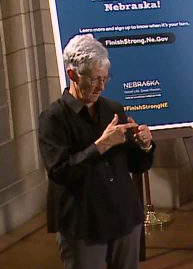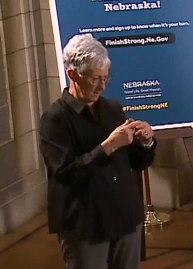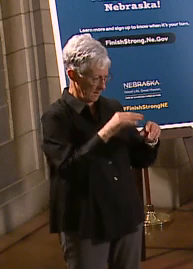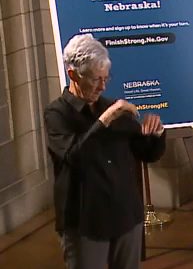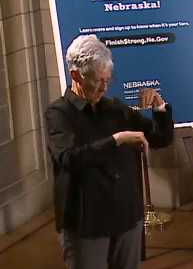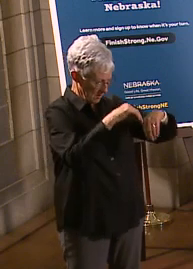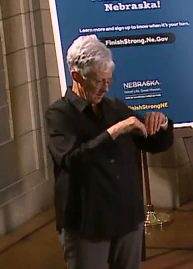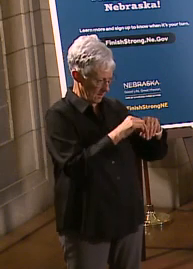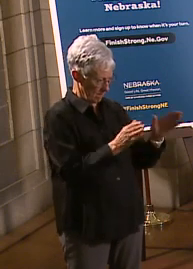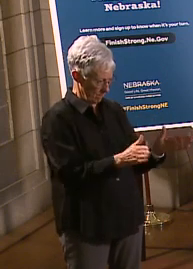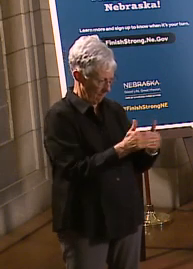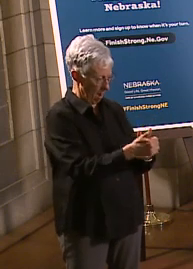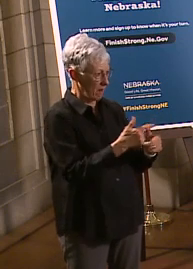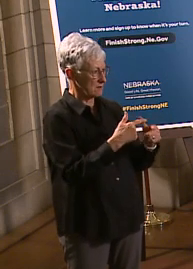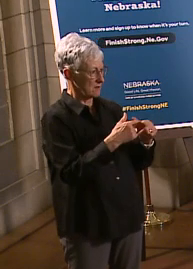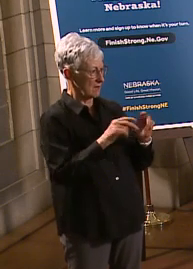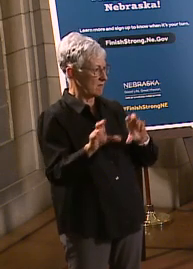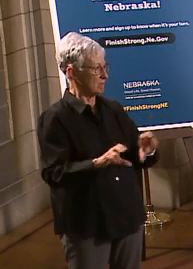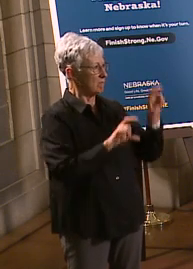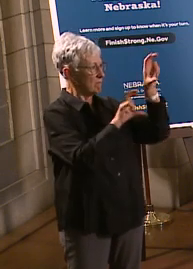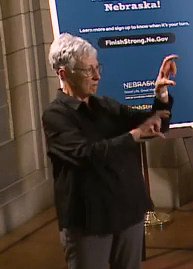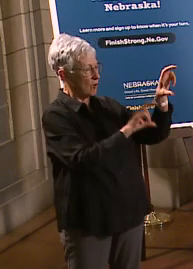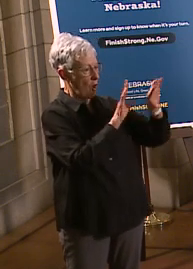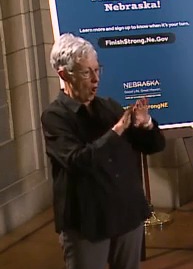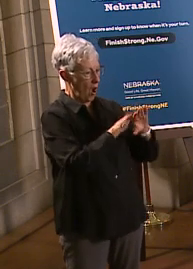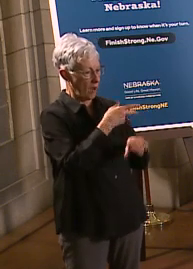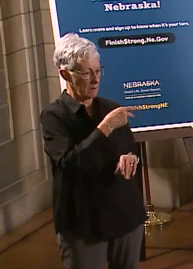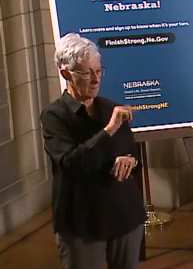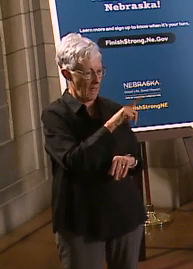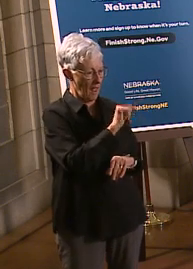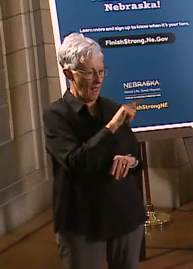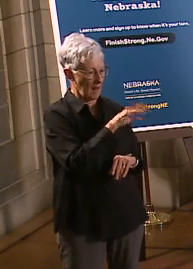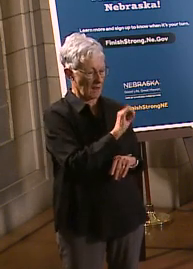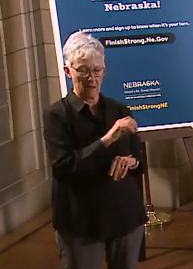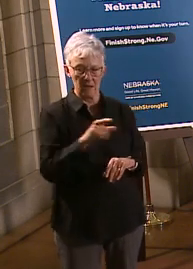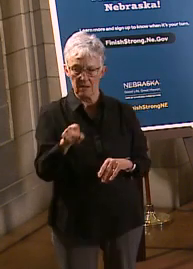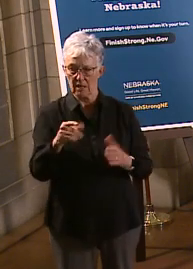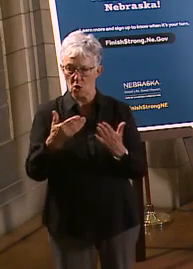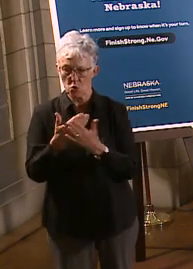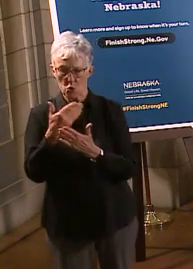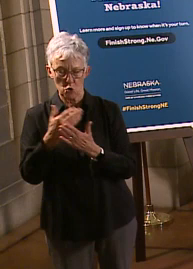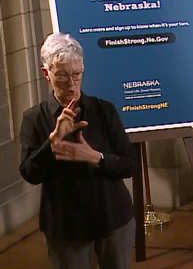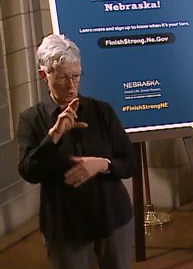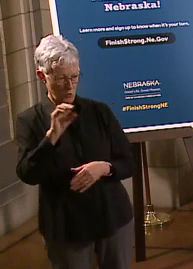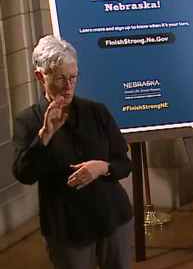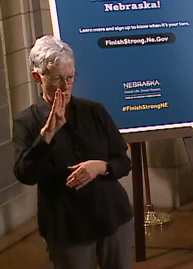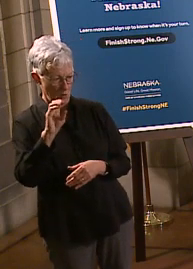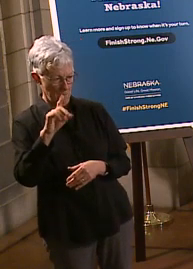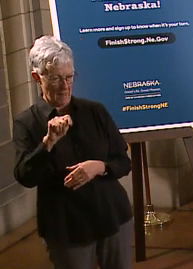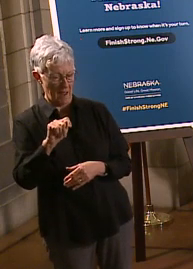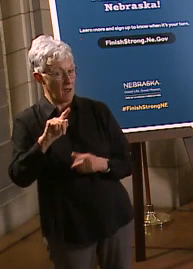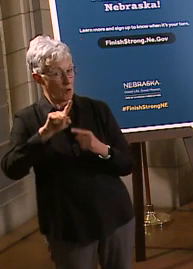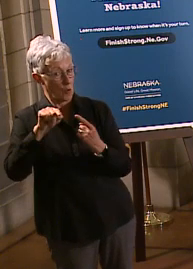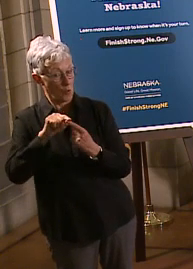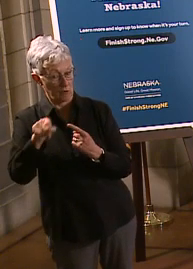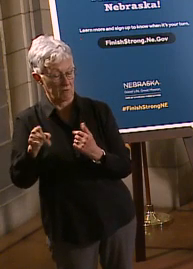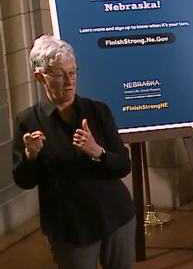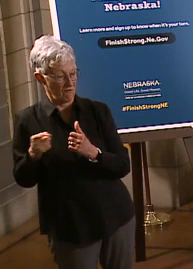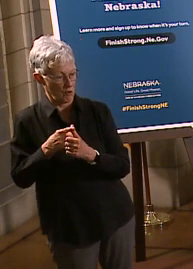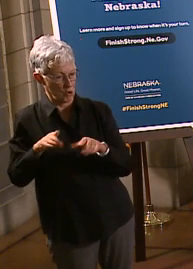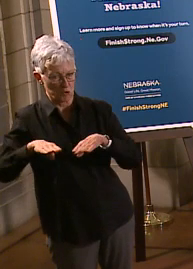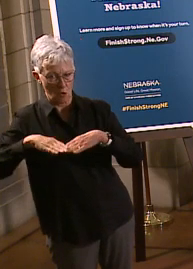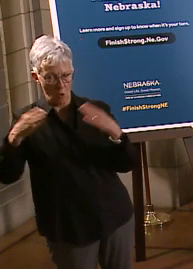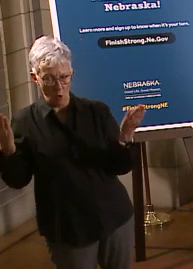is all integrated. And the new robot was being put in because when the press opened, gravity was too